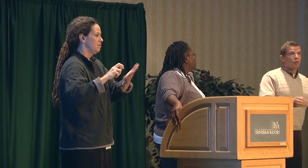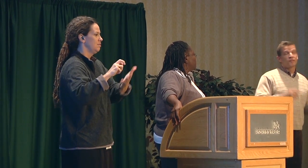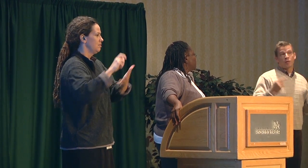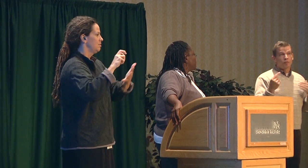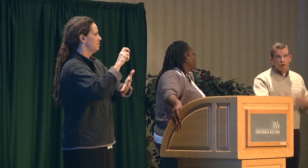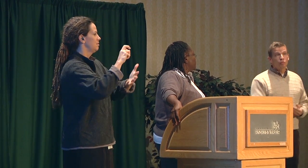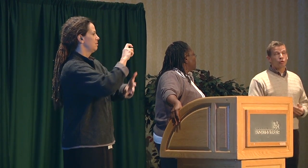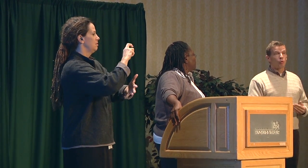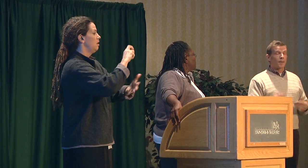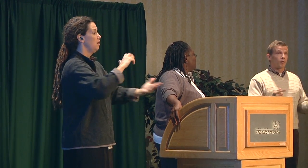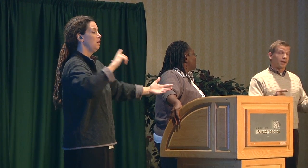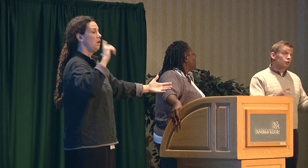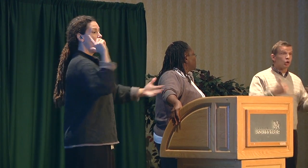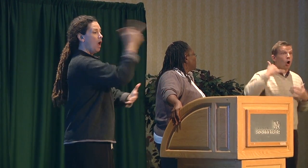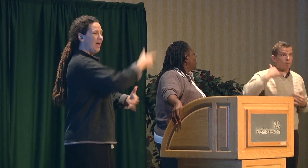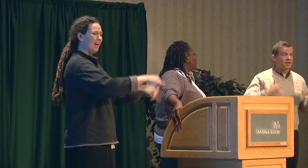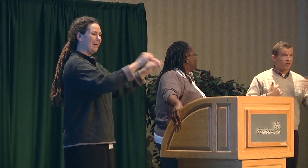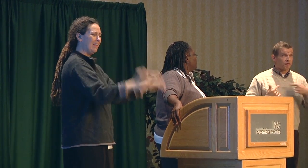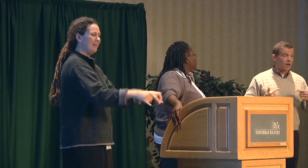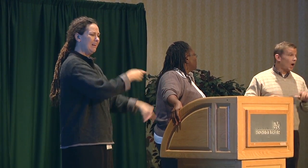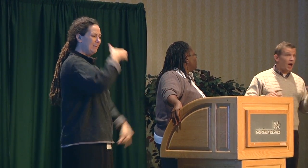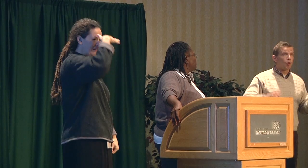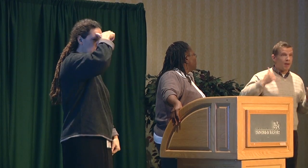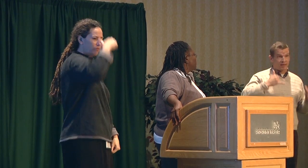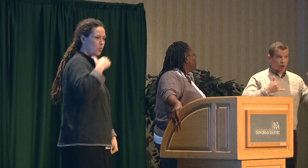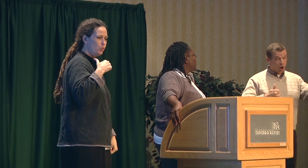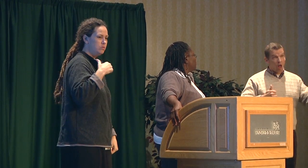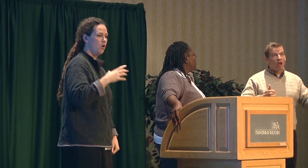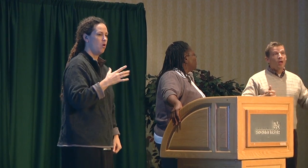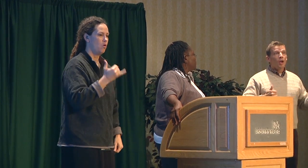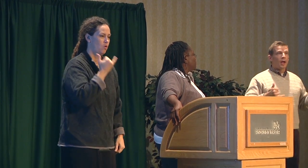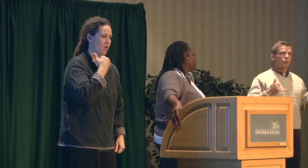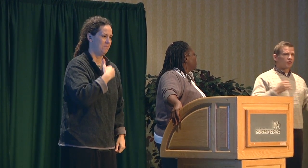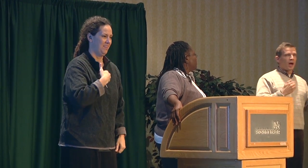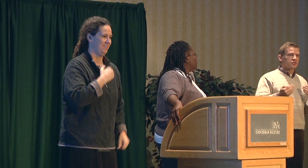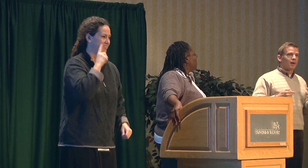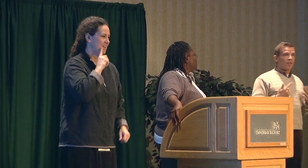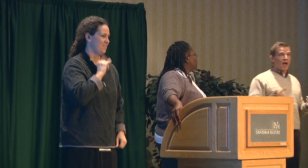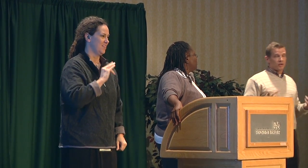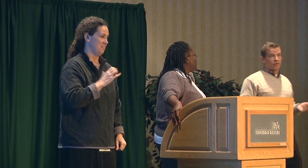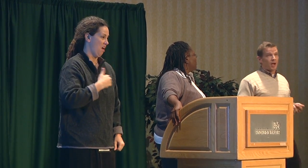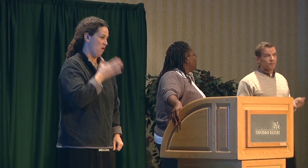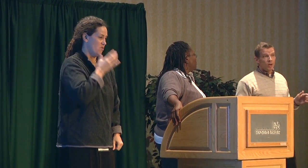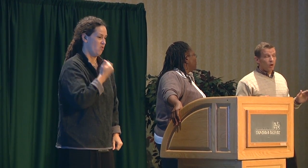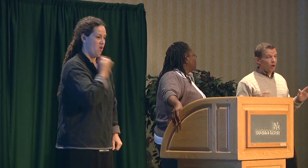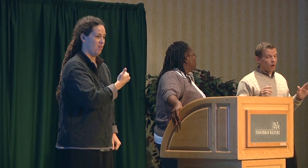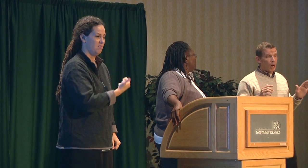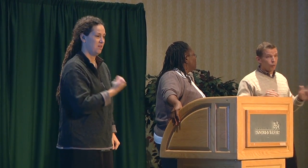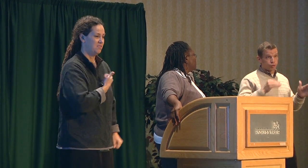Down the road, if they refuse to cooperate, you can call me at Deaf Inc. I will make that call. And what's nice about that is